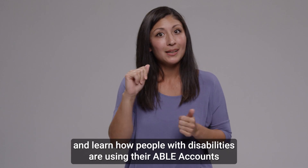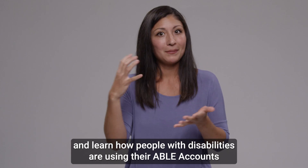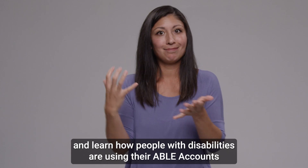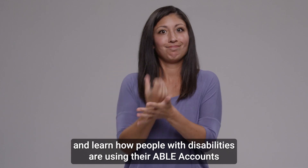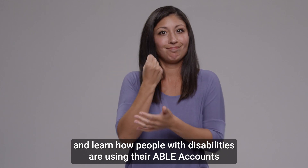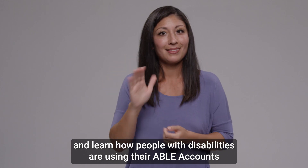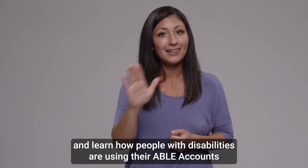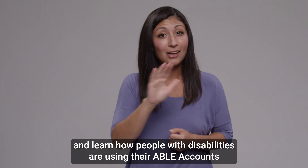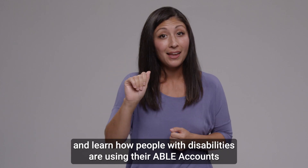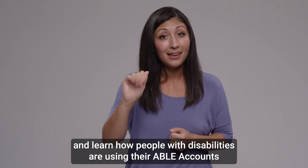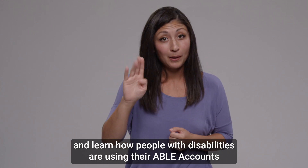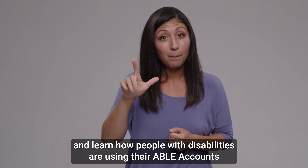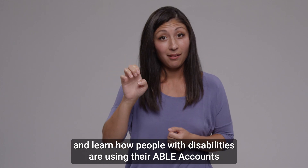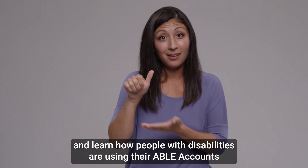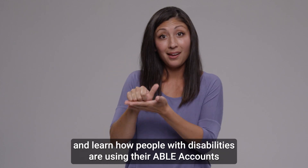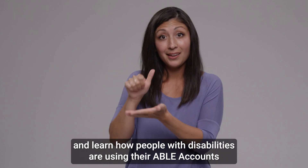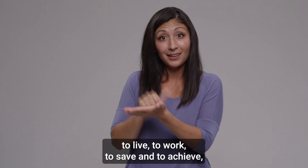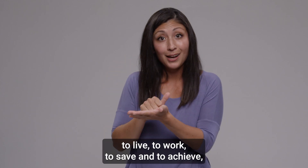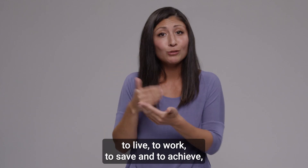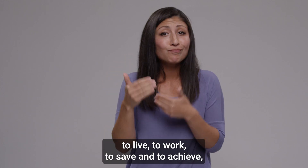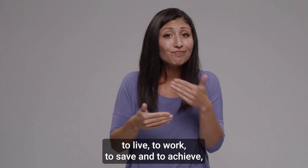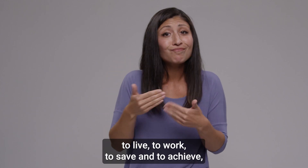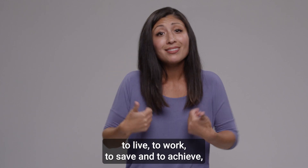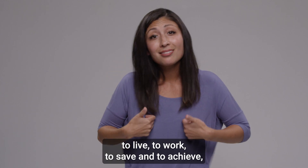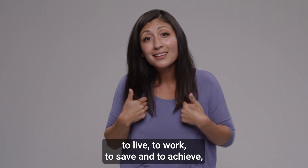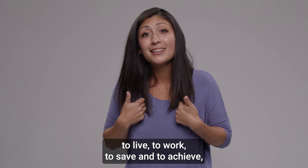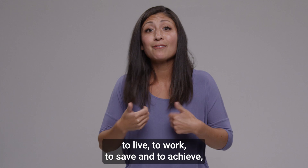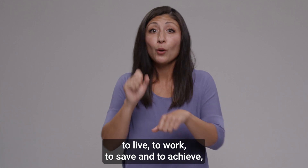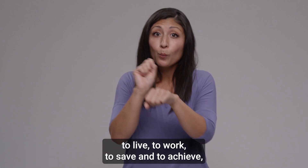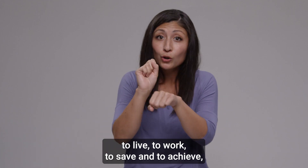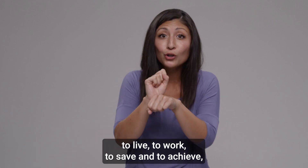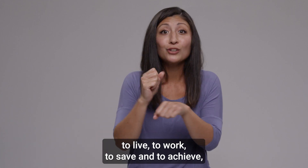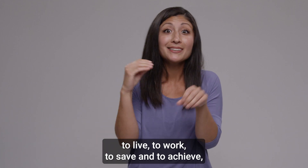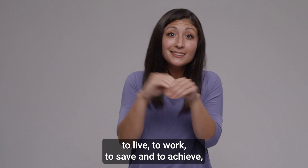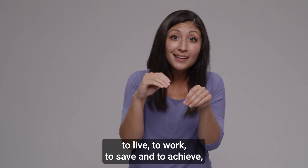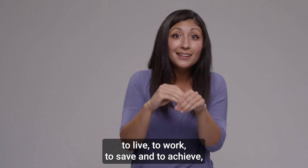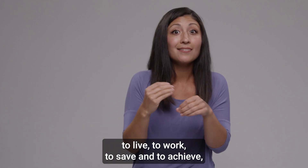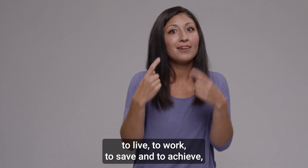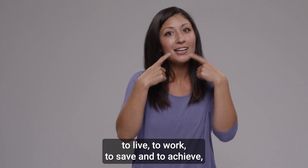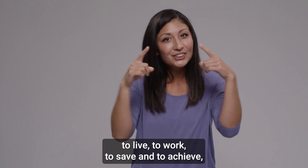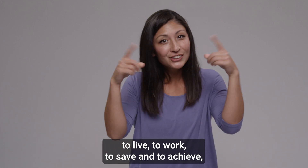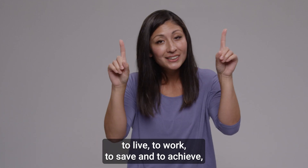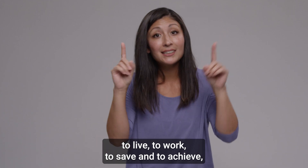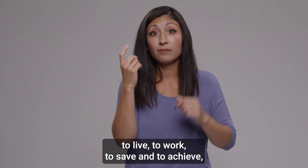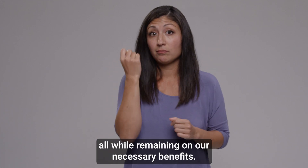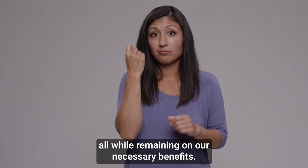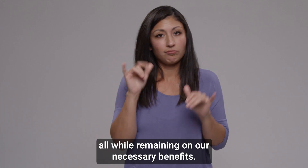with disabilities are using their ABLE accounts to live, to work, to save, and to achieve,